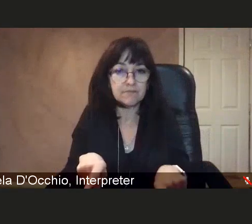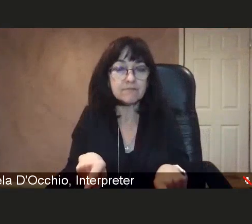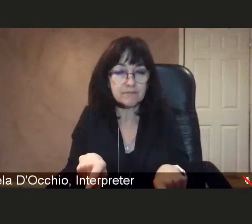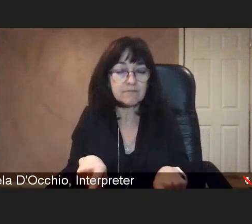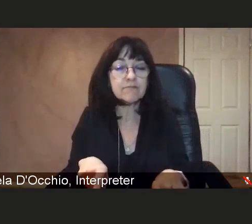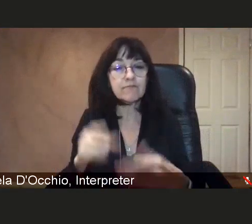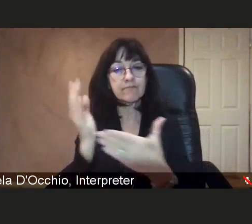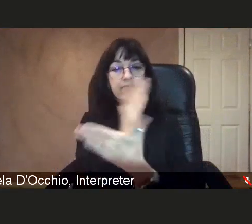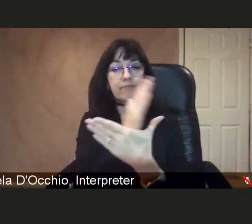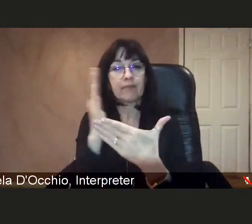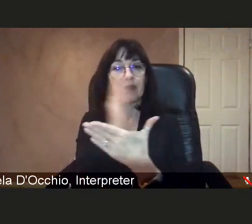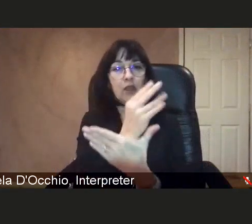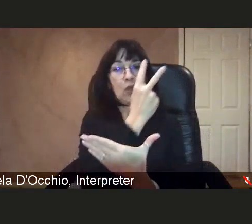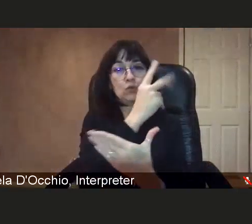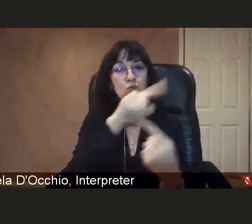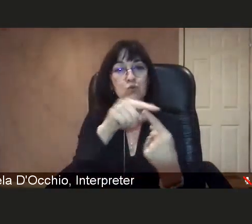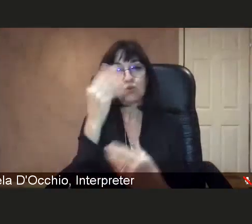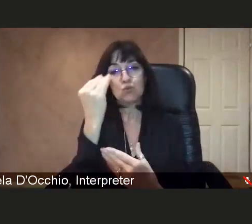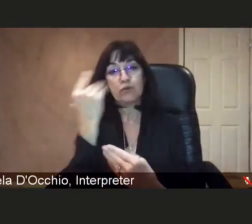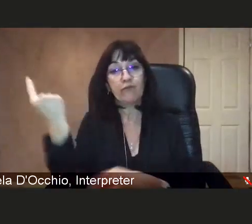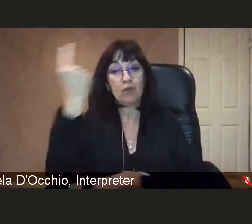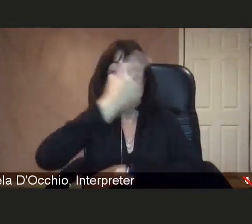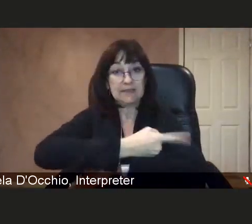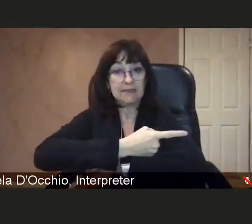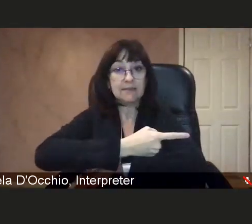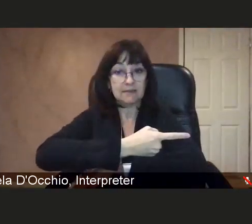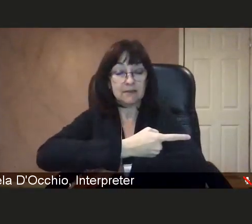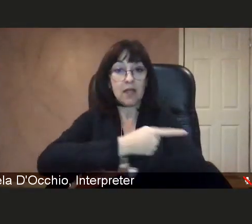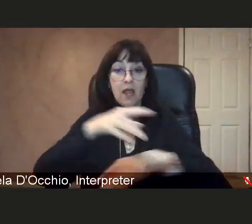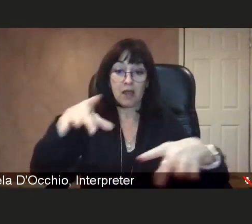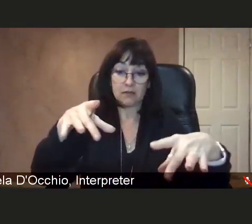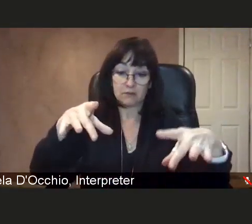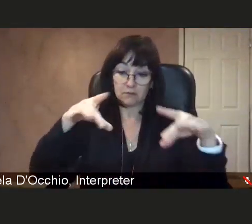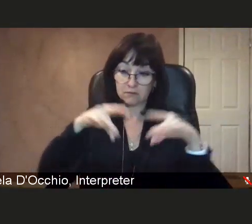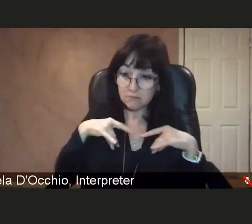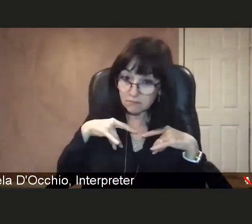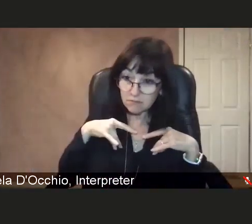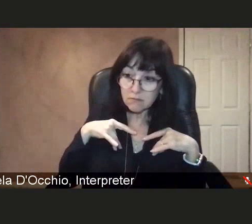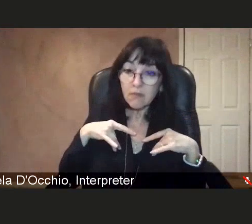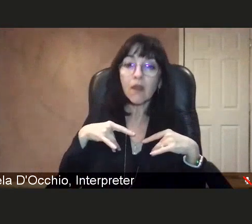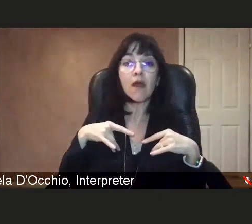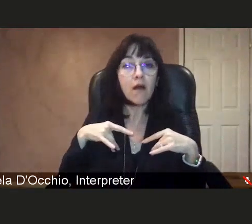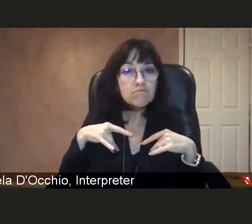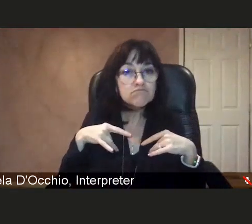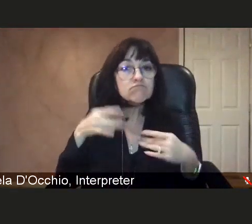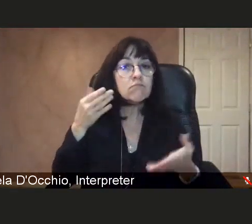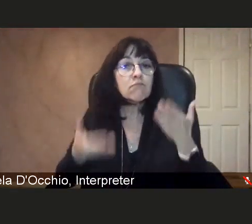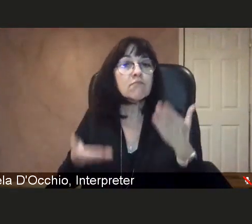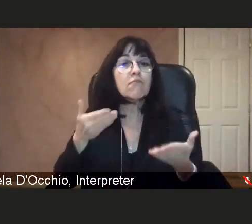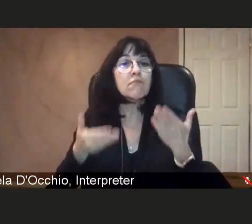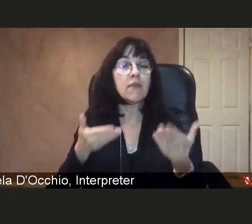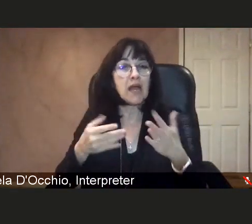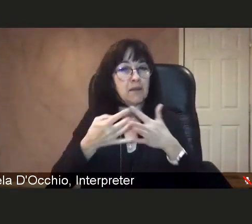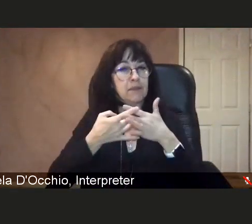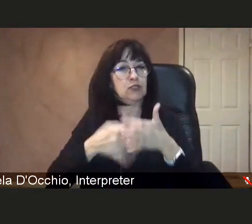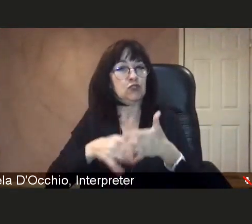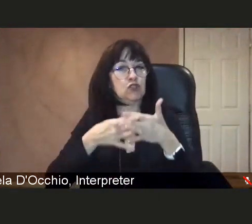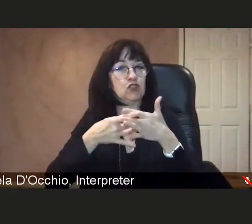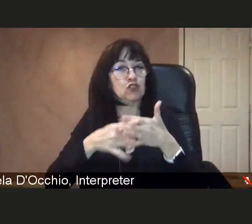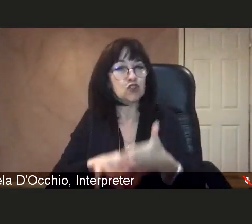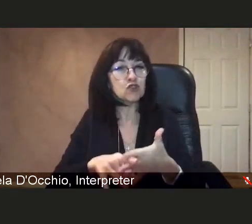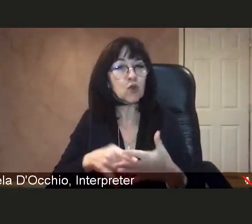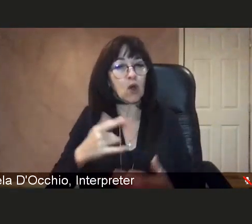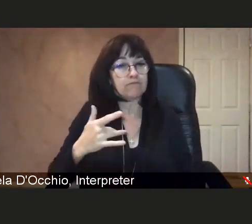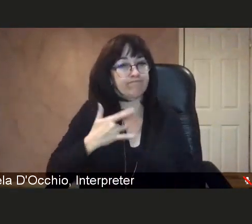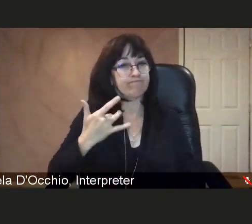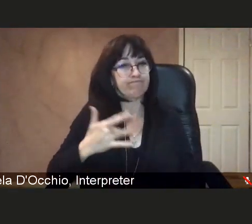days after having that contact is when most people will develop symptoms of an infection or symptoms that they have